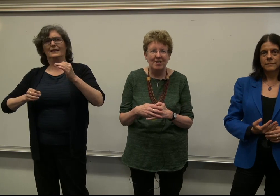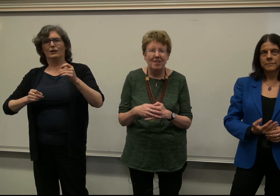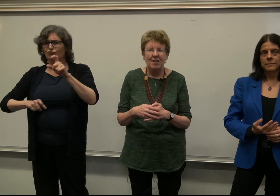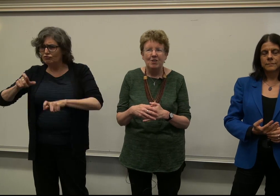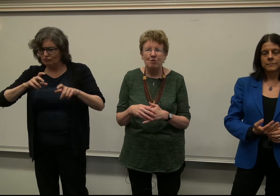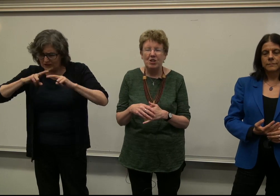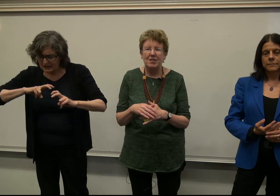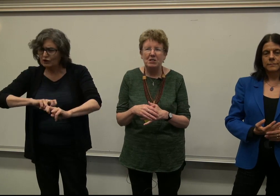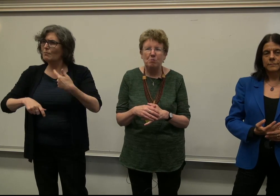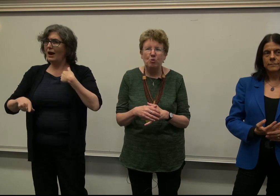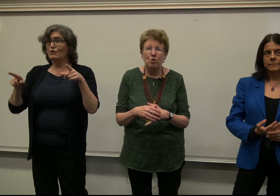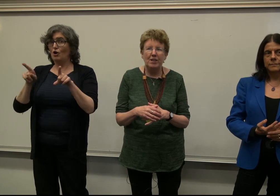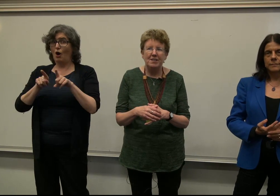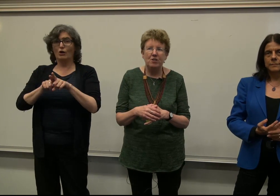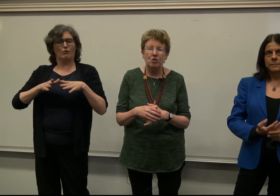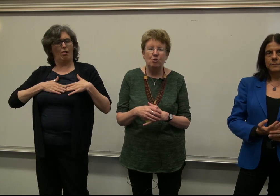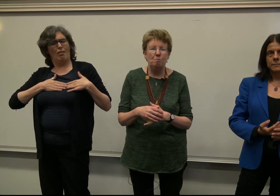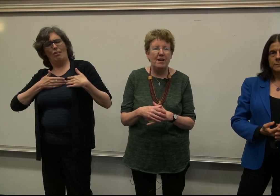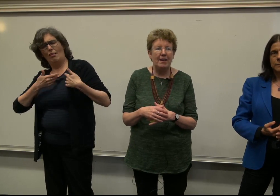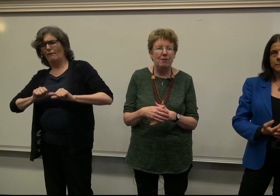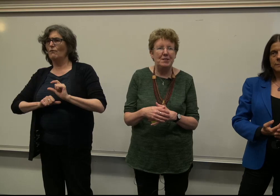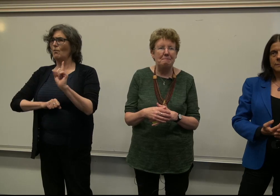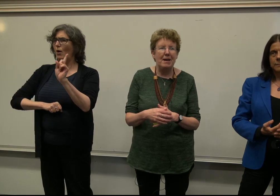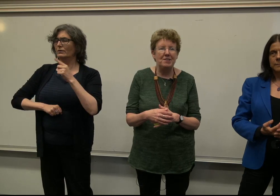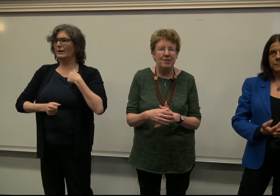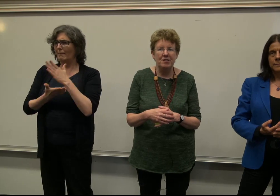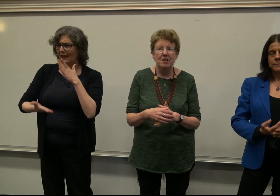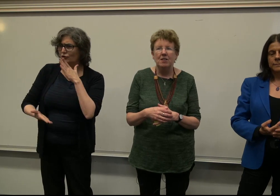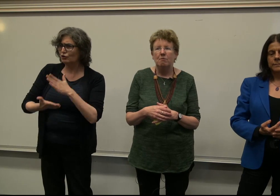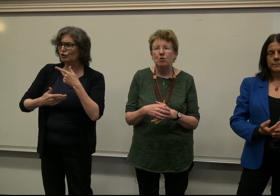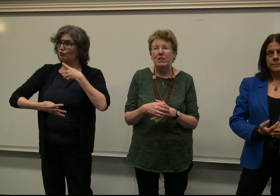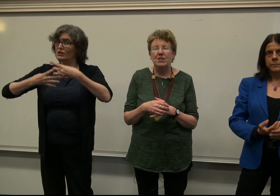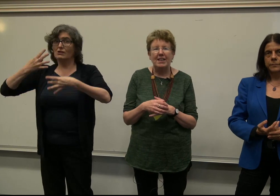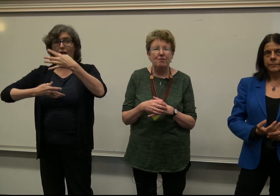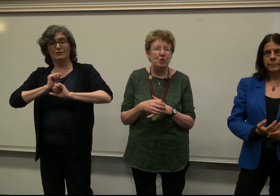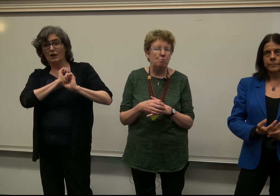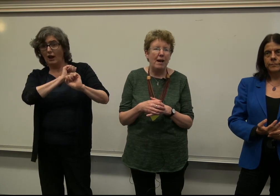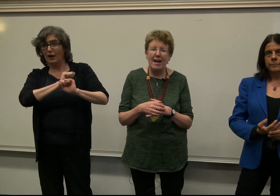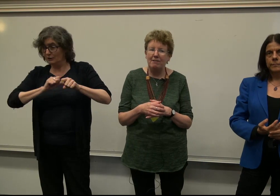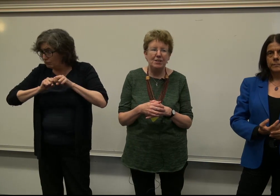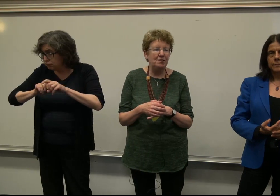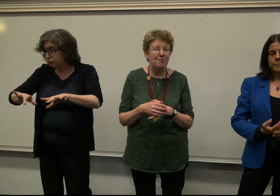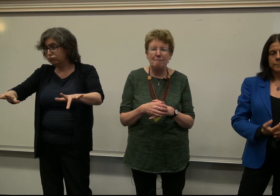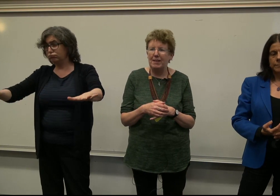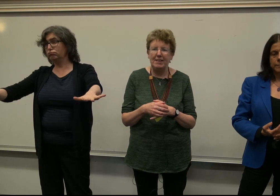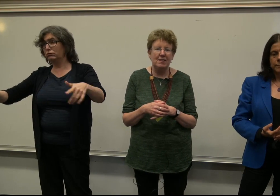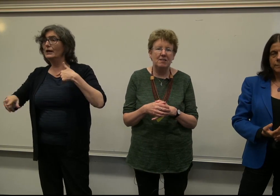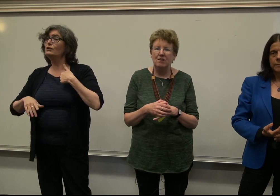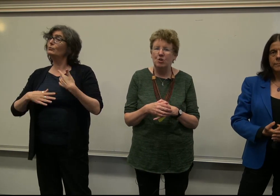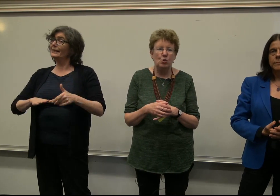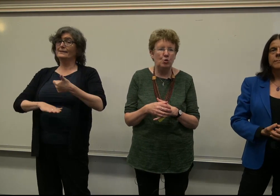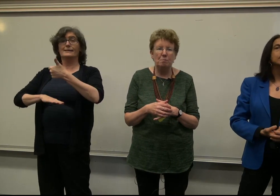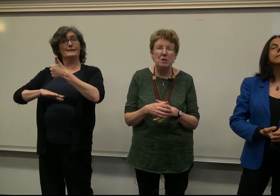results. So she has set up an organisation called Bilingualism Matters, which reaches out to parents,